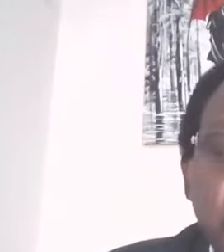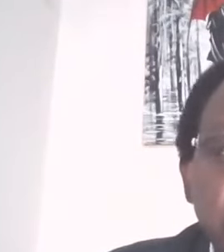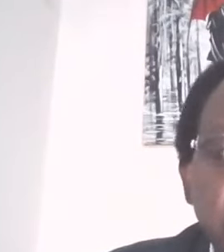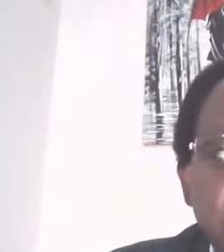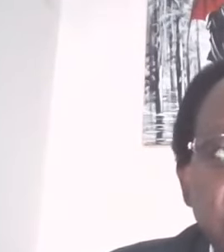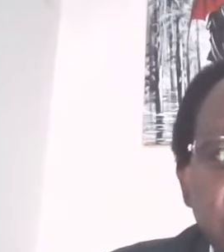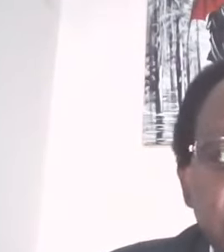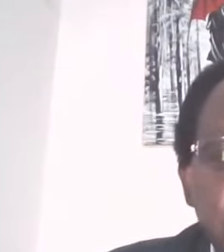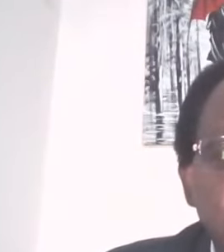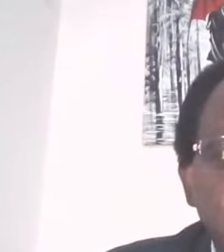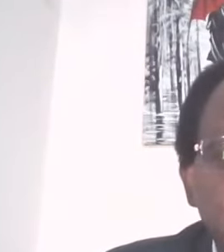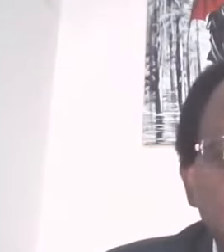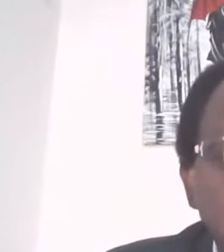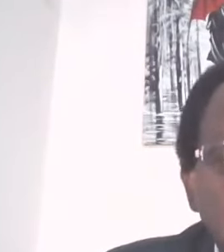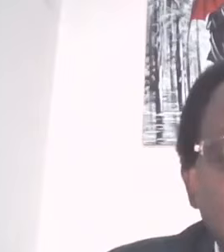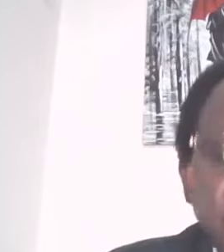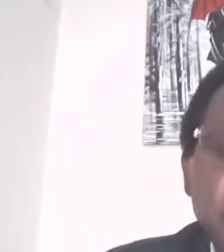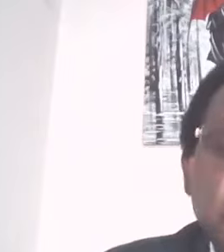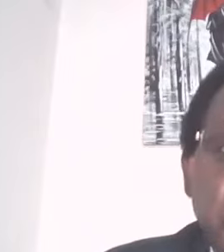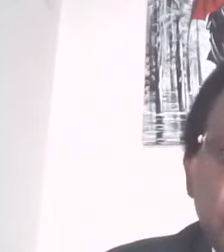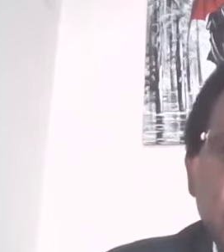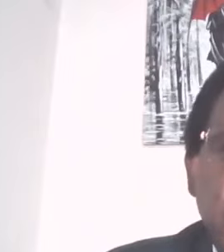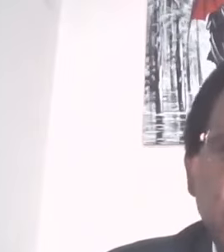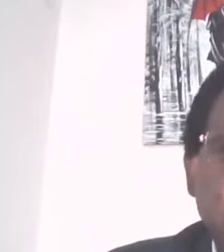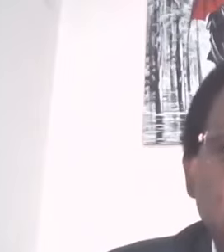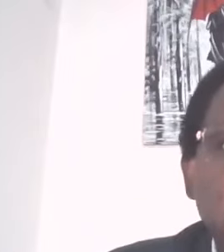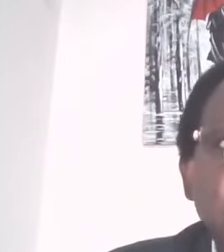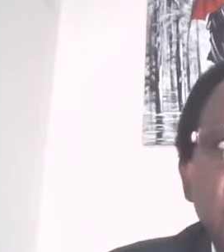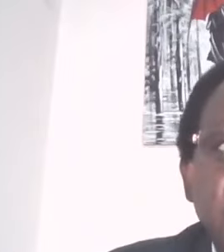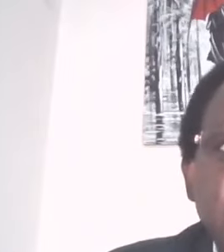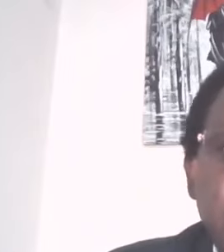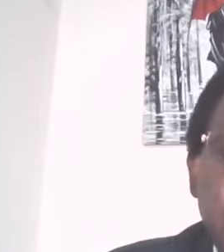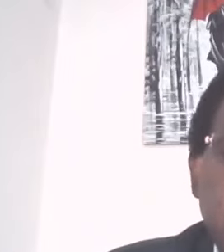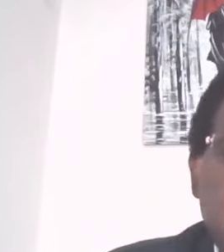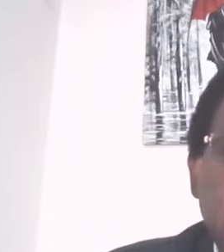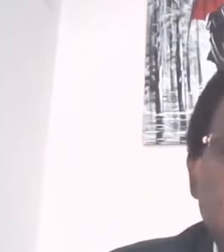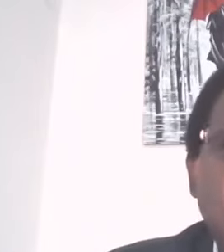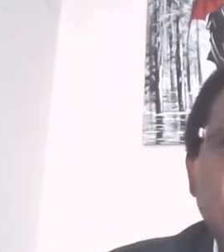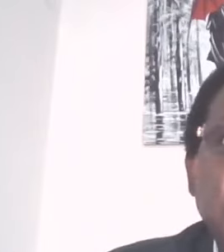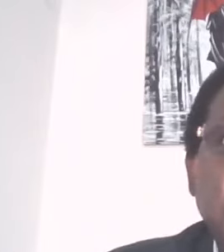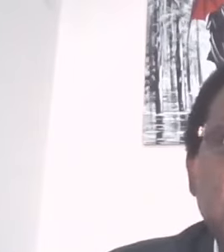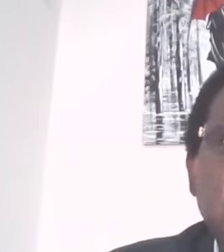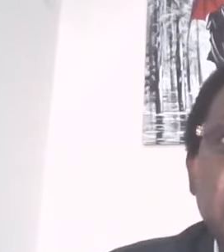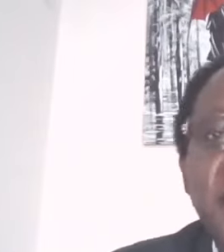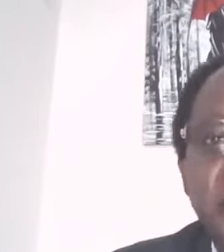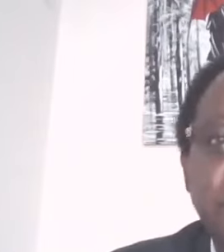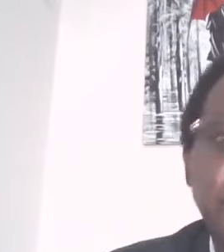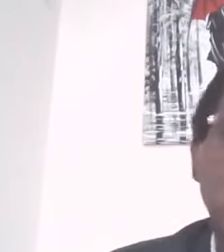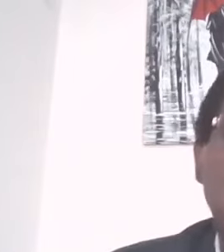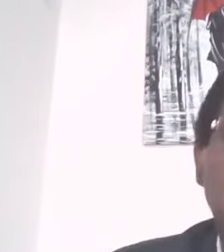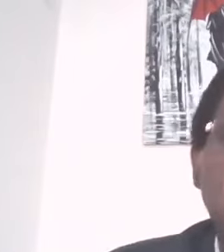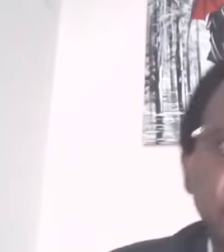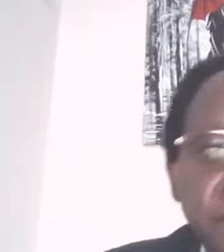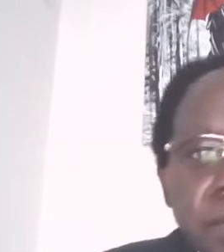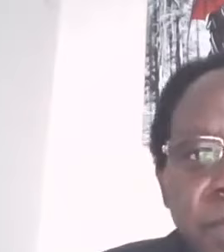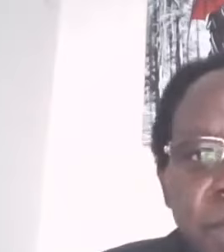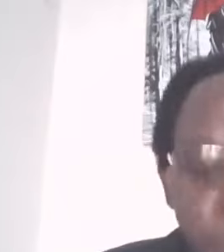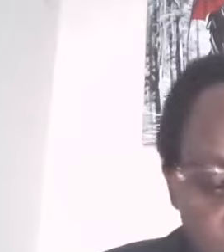may be a colleague. Who in his right mind or who in our right mind wants to be sacked from